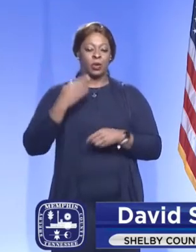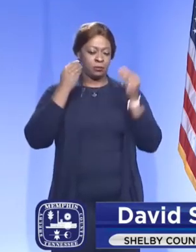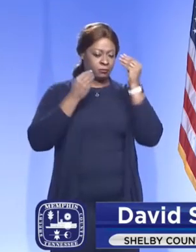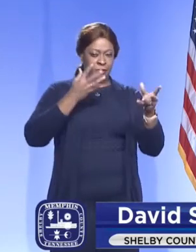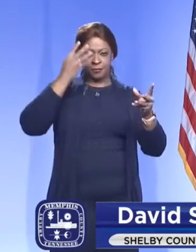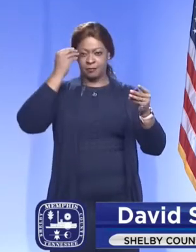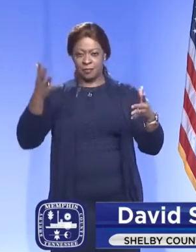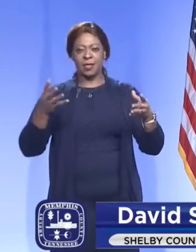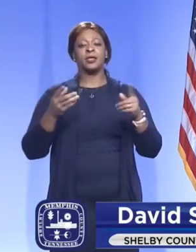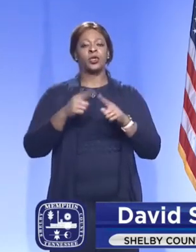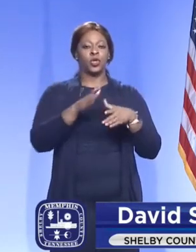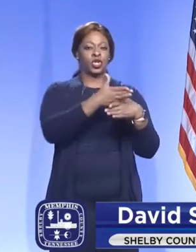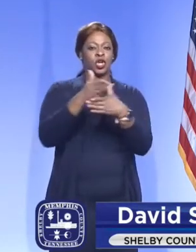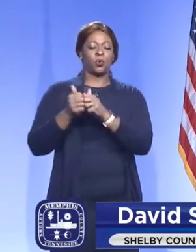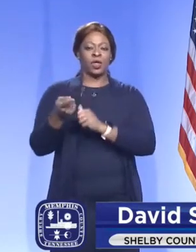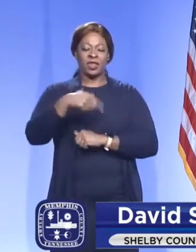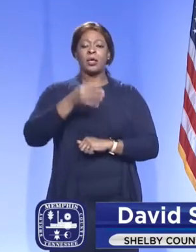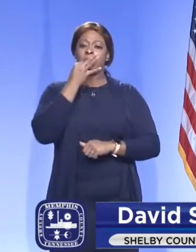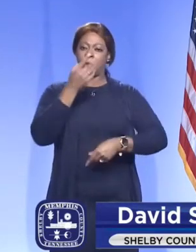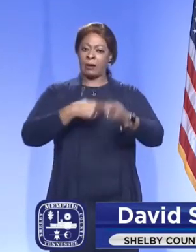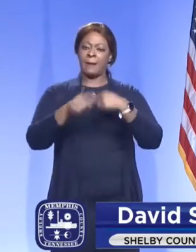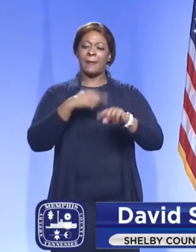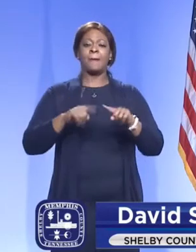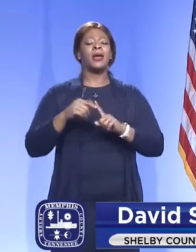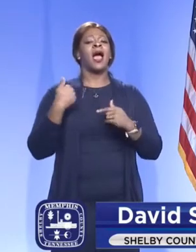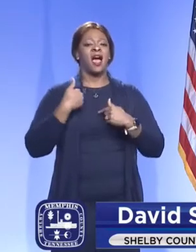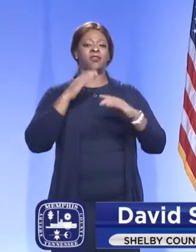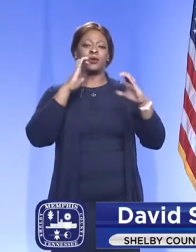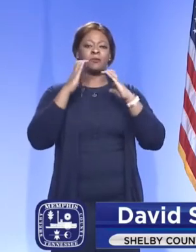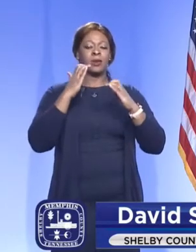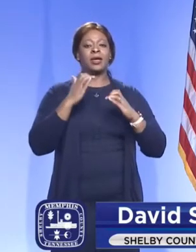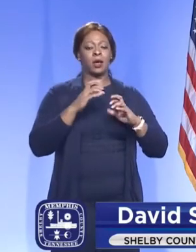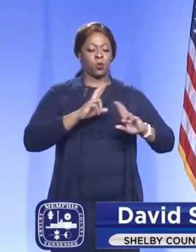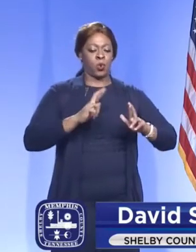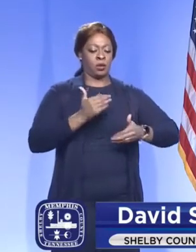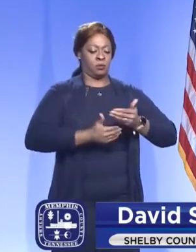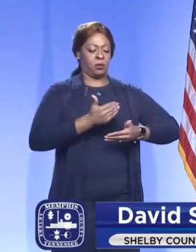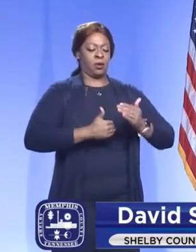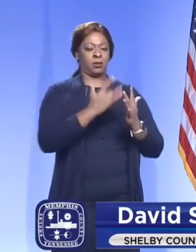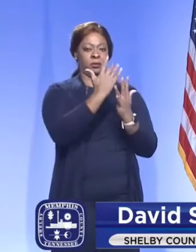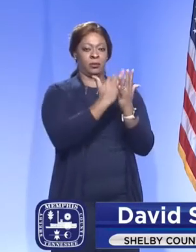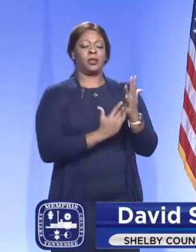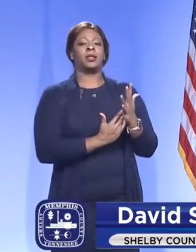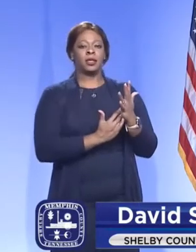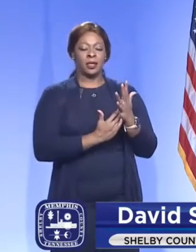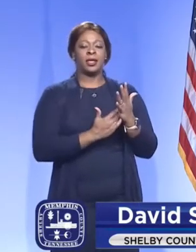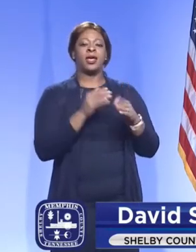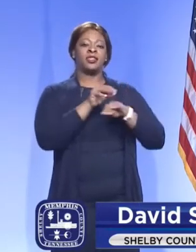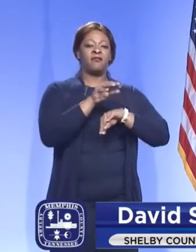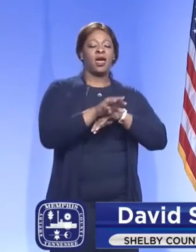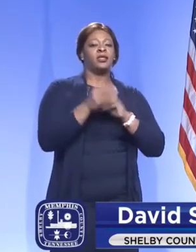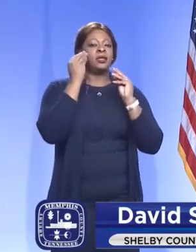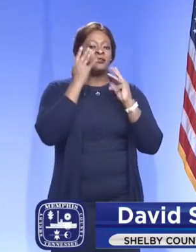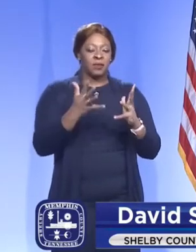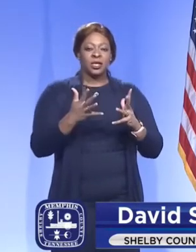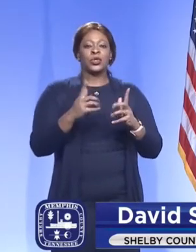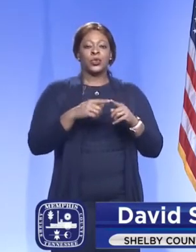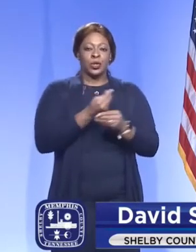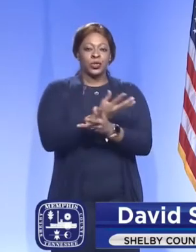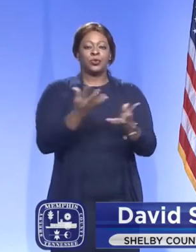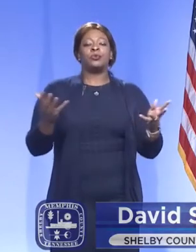and individuals on measures they can take to protect themselves during the fall festival and Halloween season. And then another